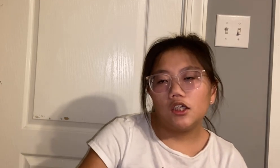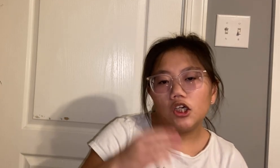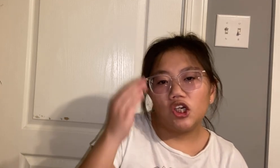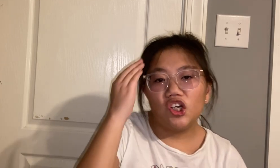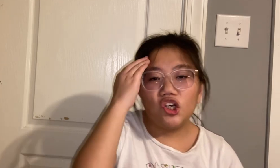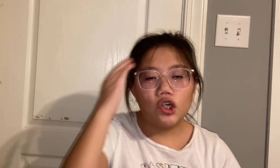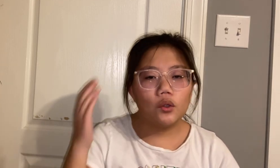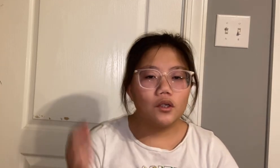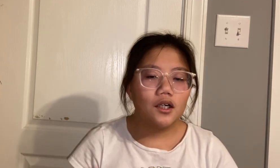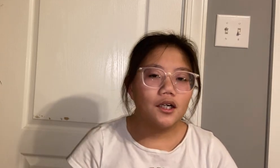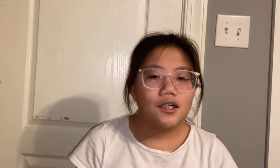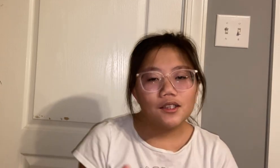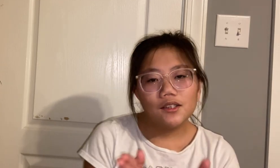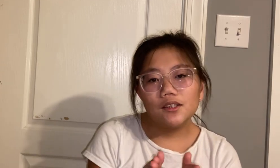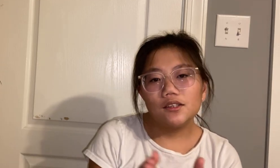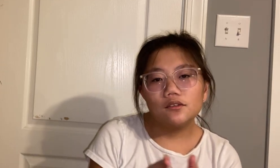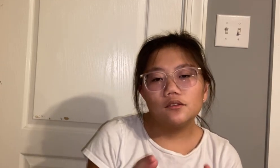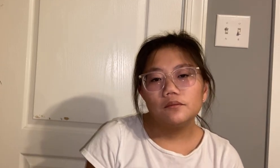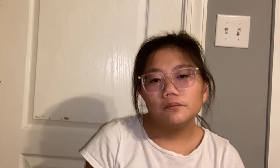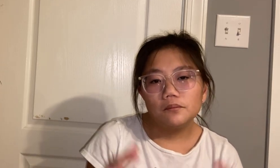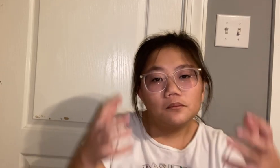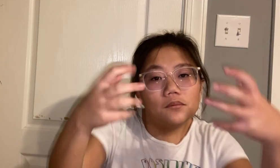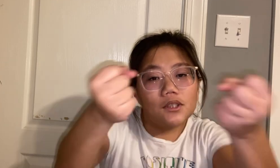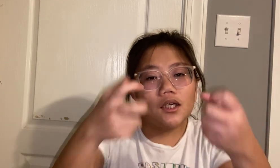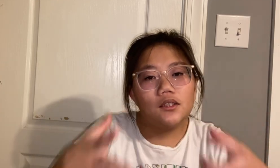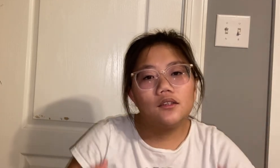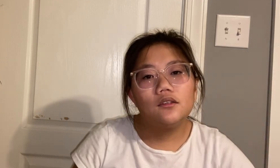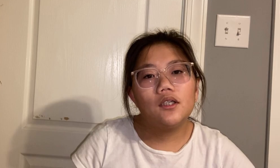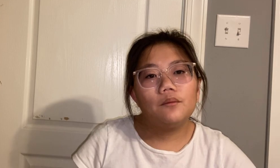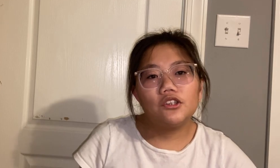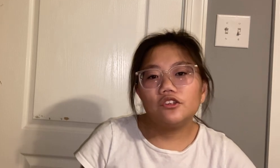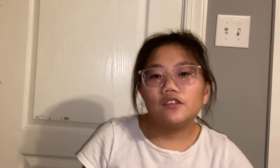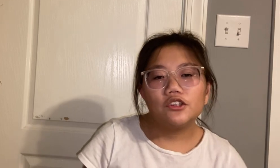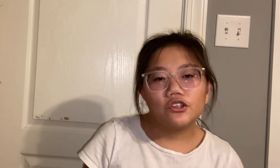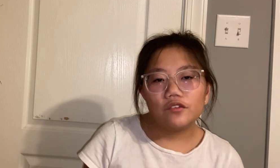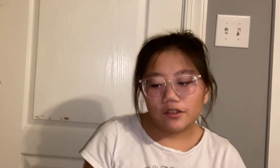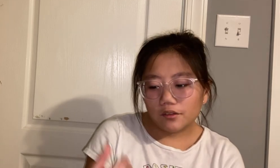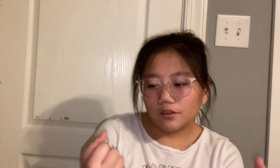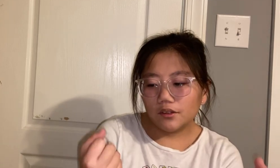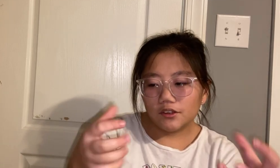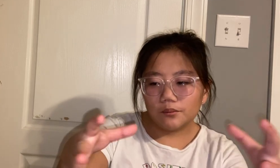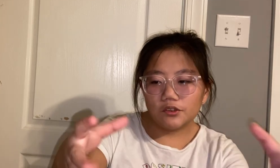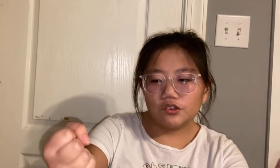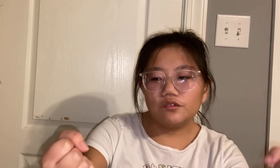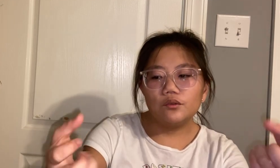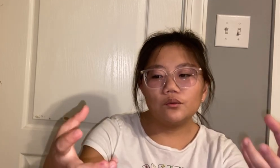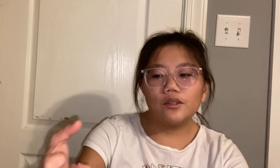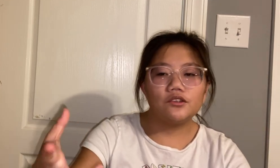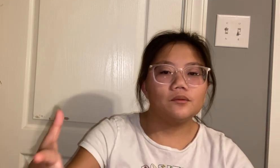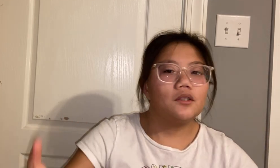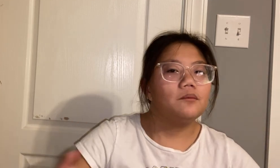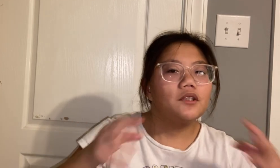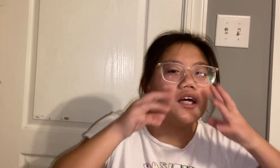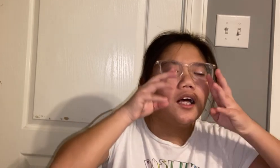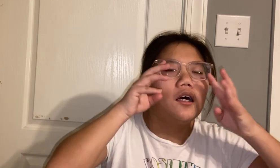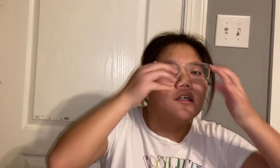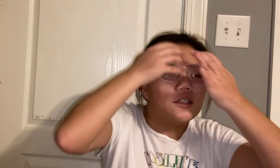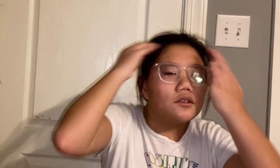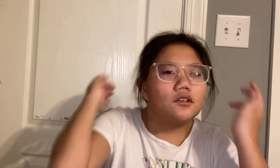know little sign i'm not sure if that's correct this i'm not sure if you do it twice or what but that's